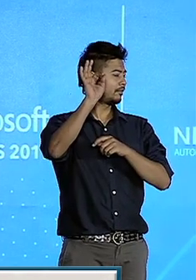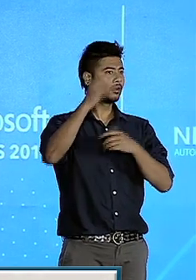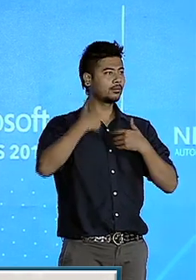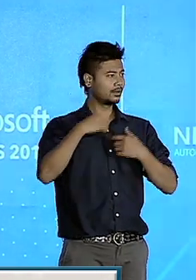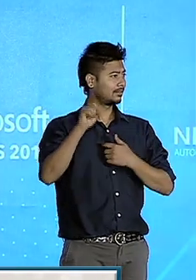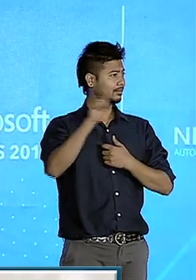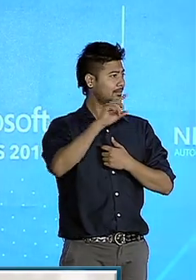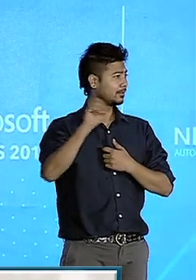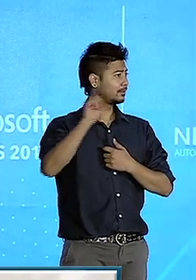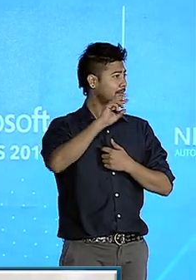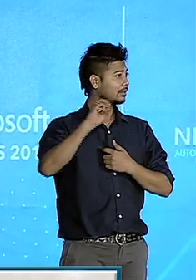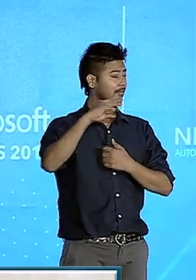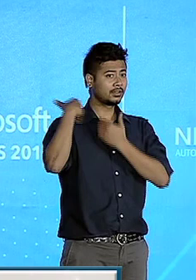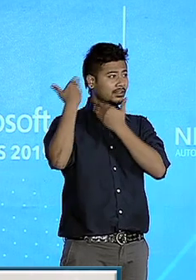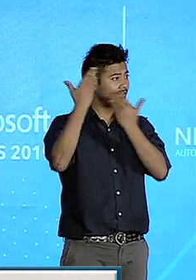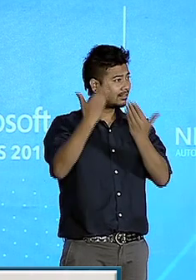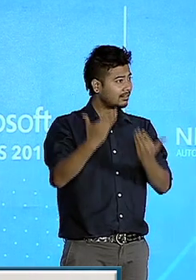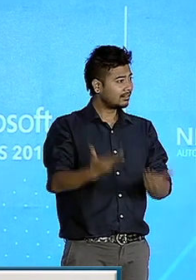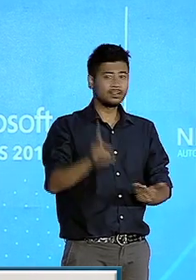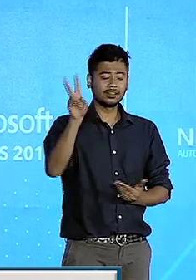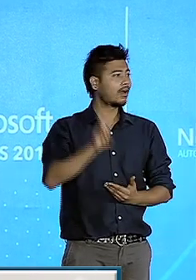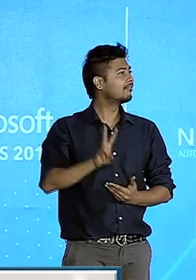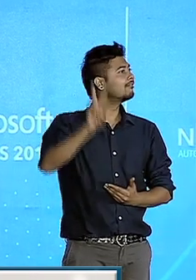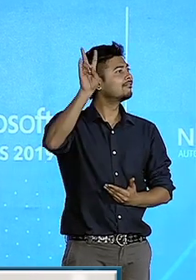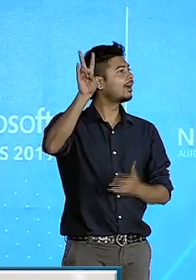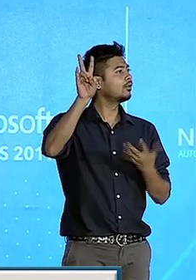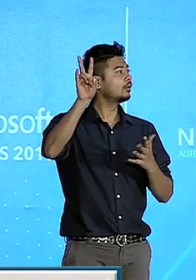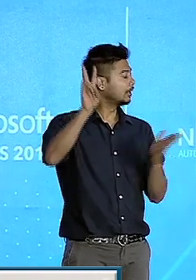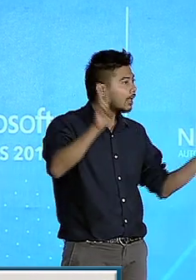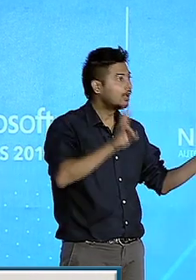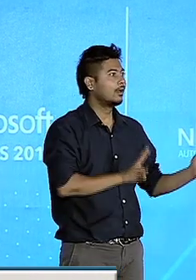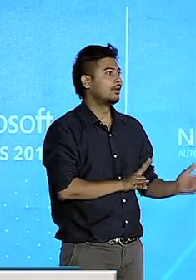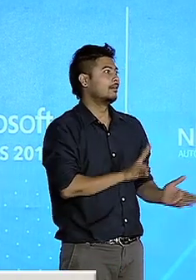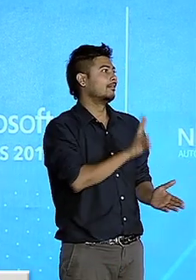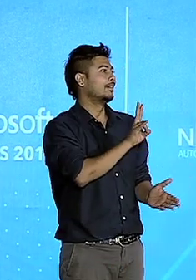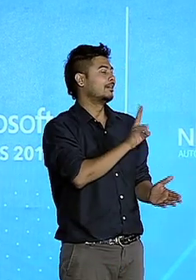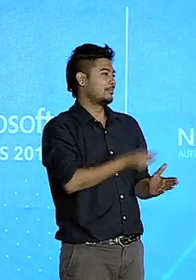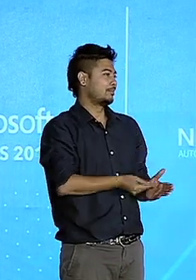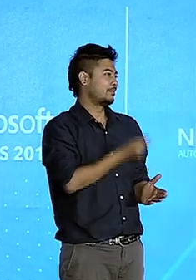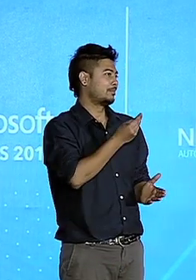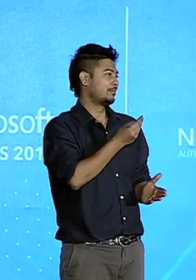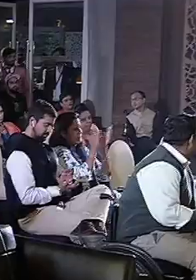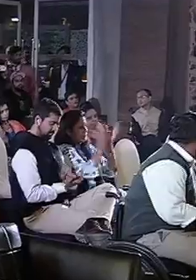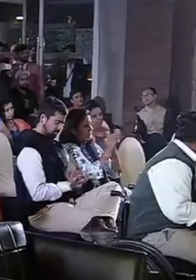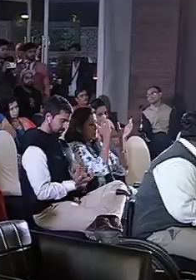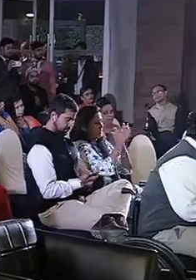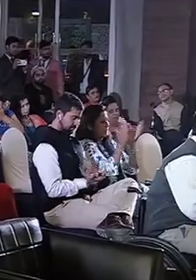work. Actually, it makes one feel very proud, really feel proud, and I